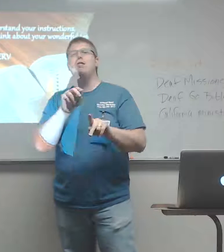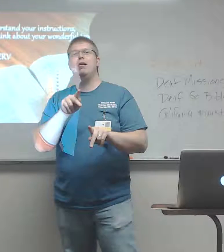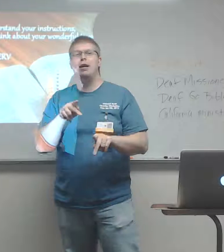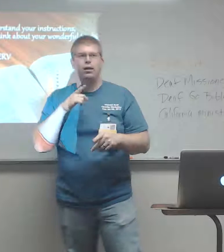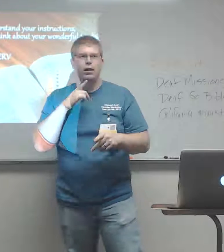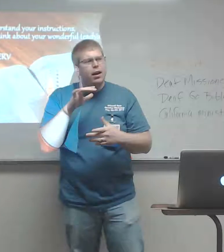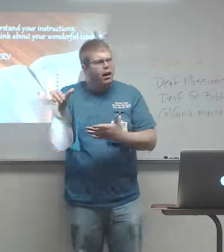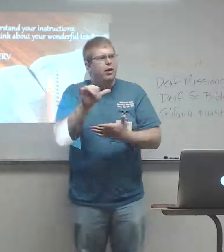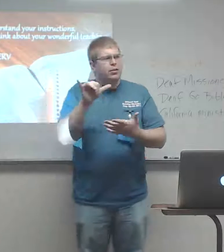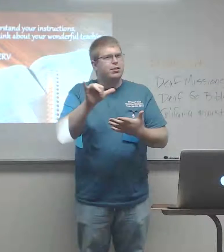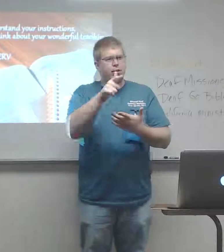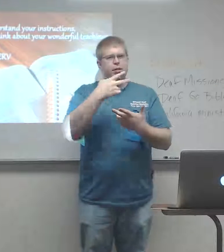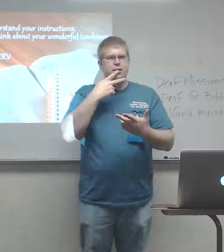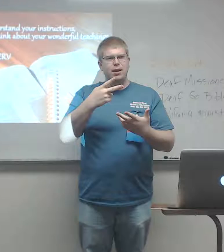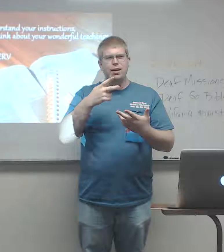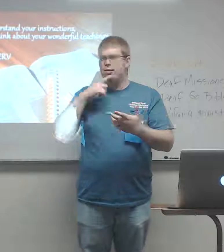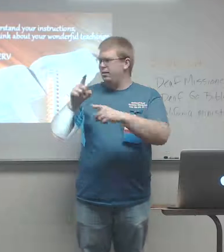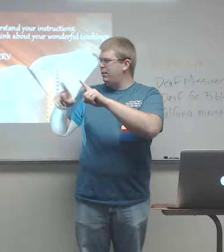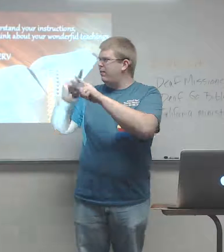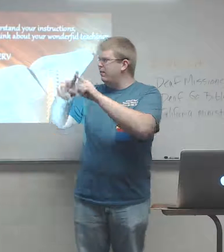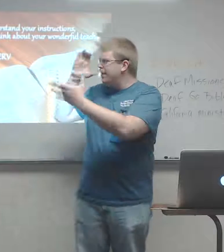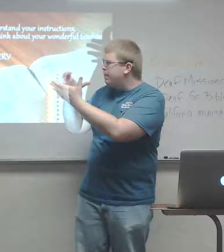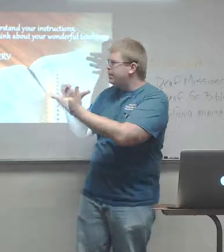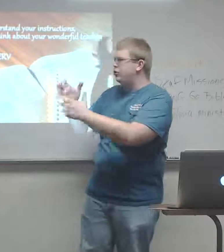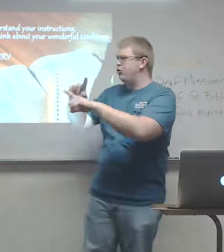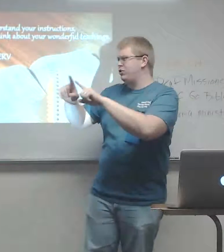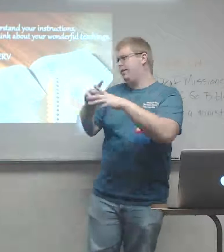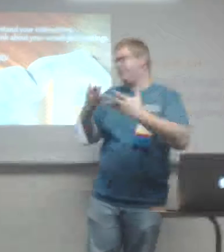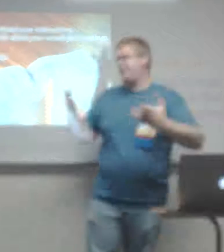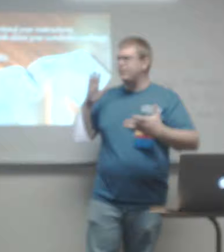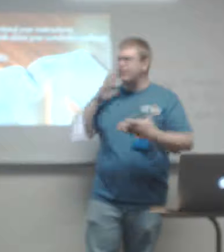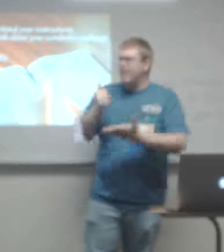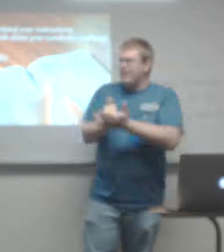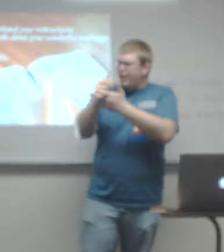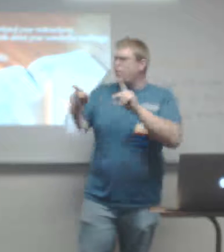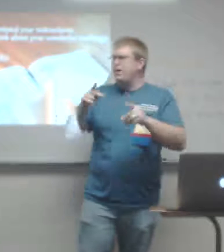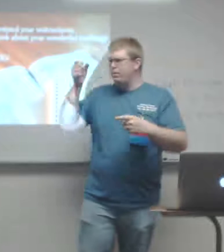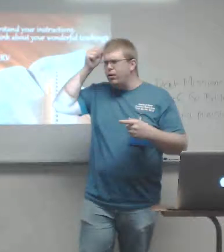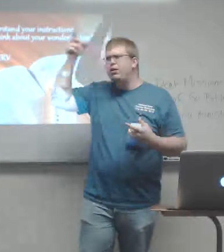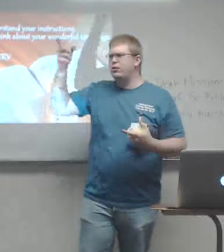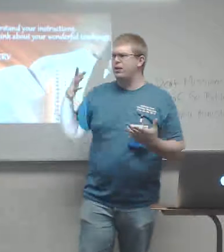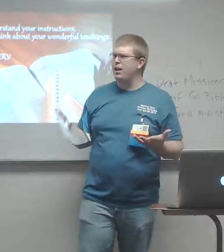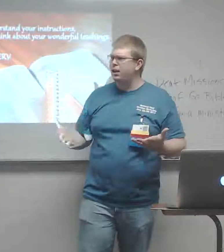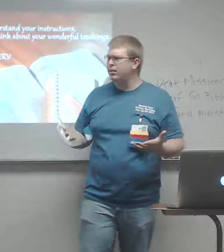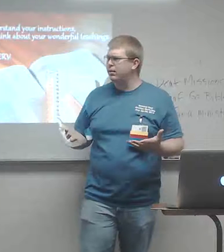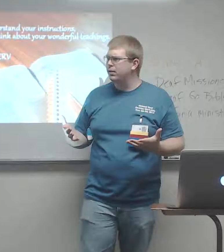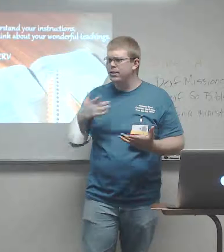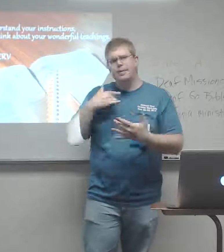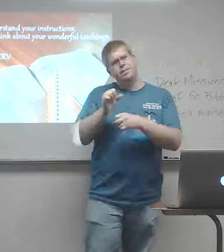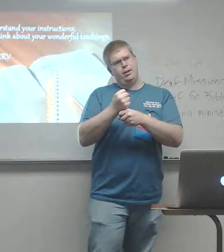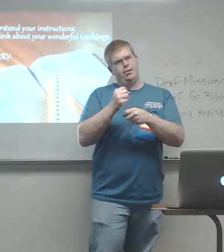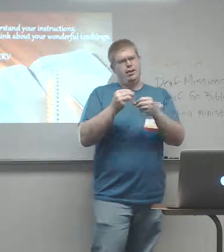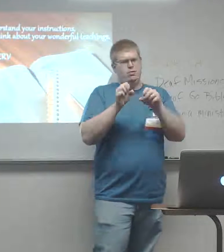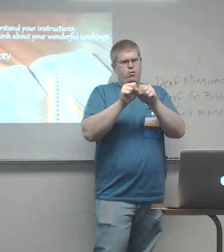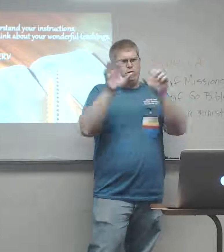Okay. And also, like you said, different pictures and different things help people understand. It makes it more